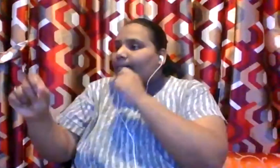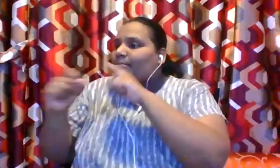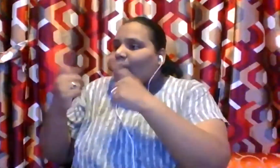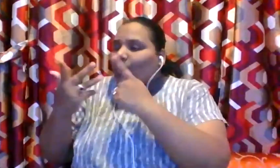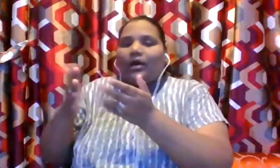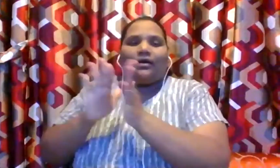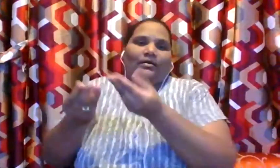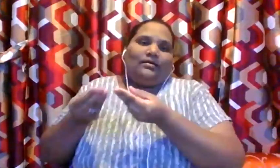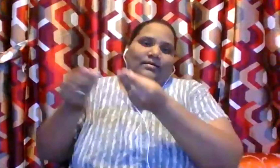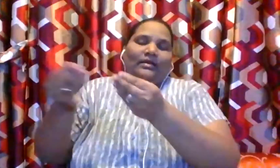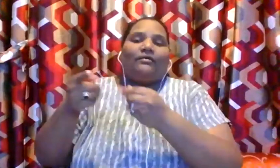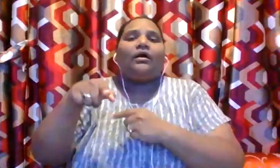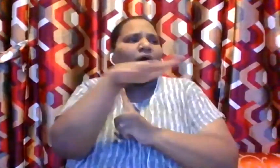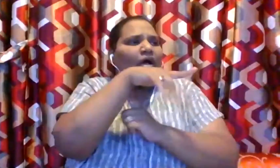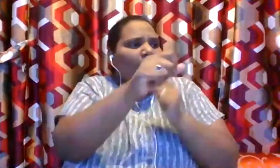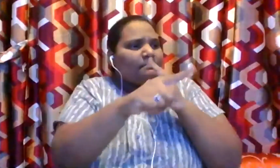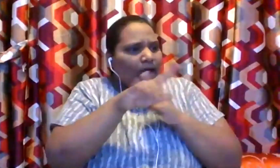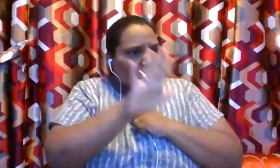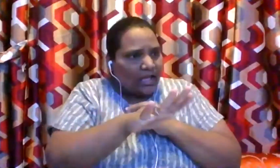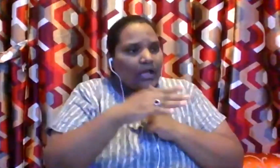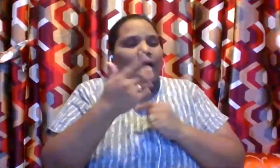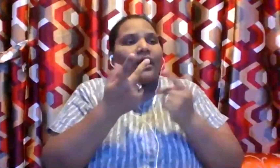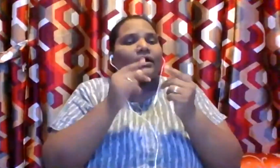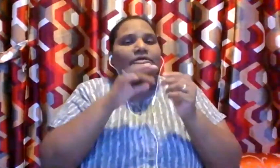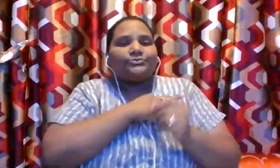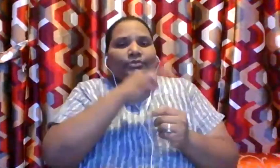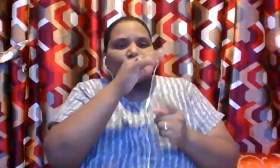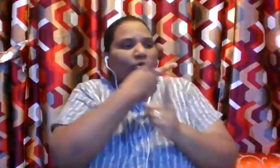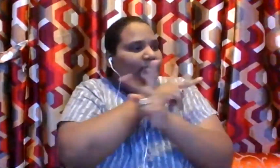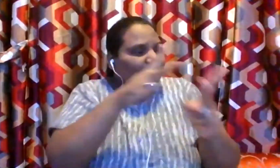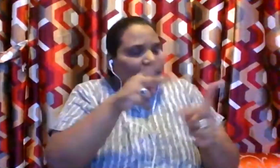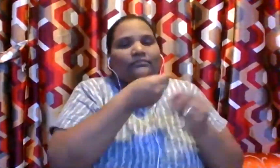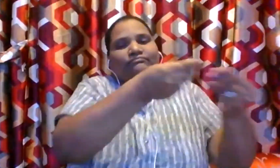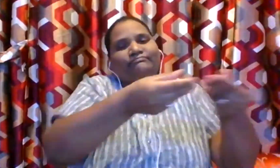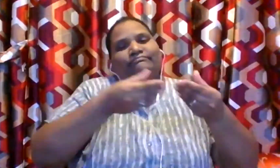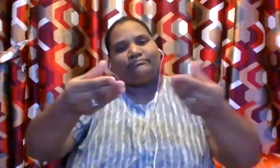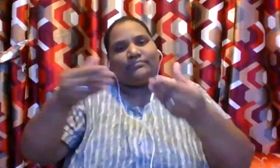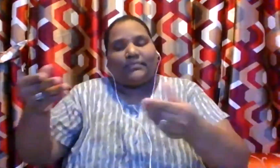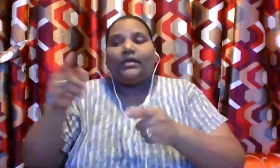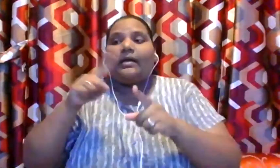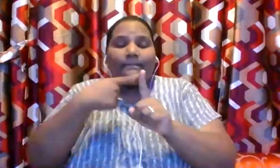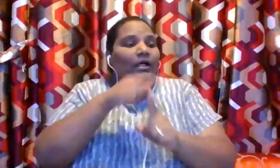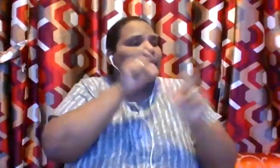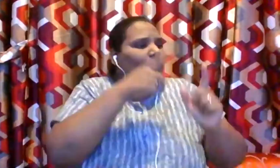scriptures. And of course, important thing is according to the intelligence level of the people who were present at that